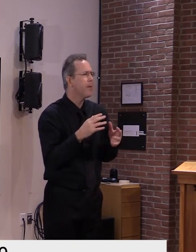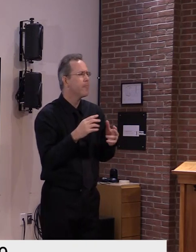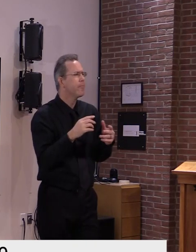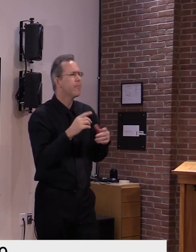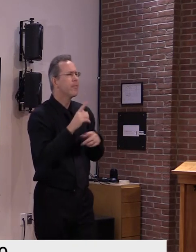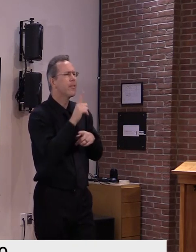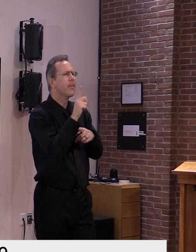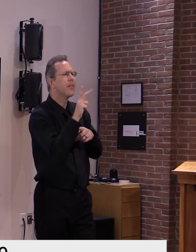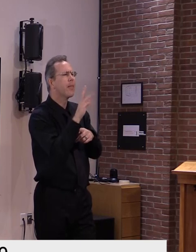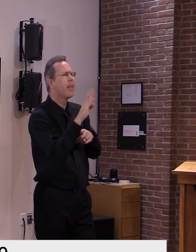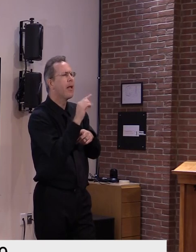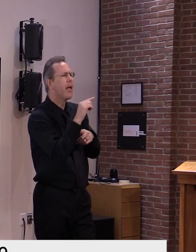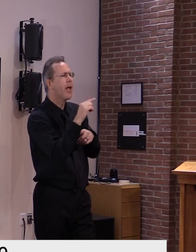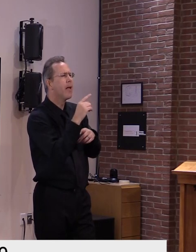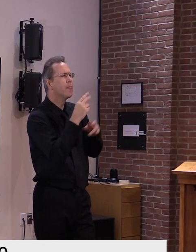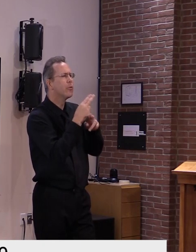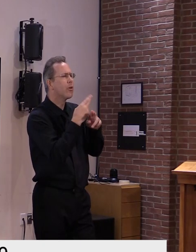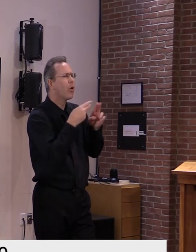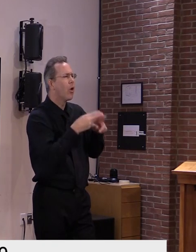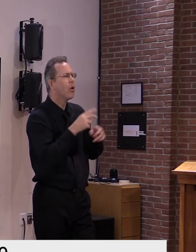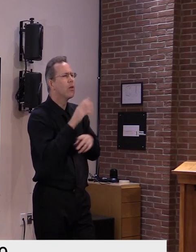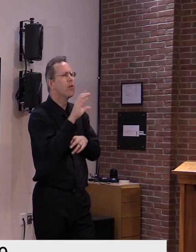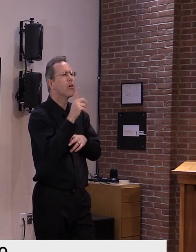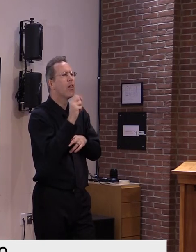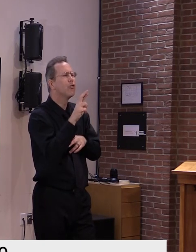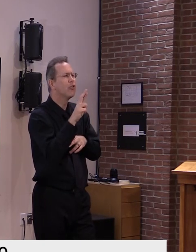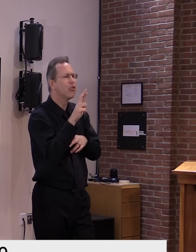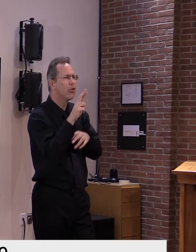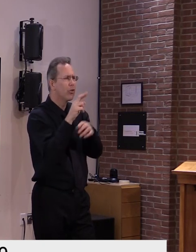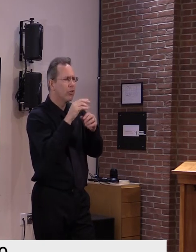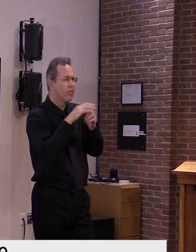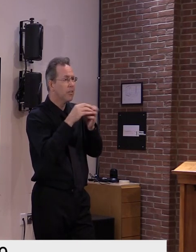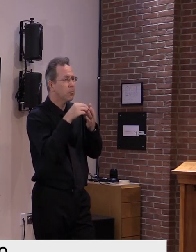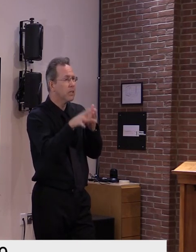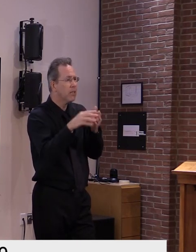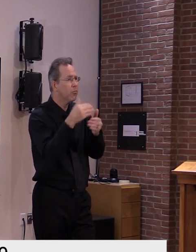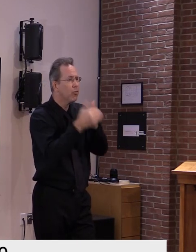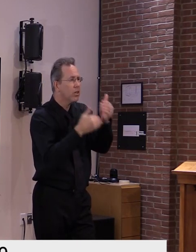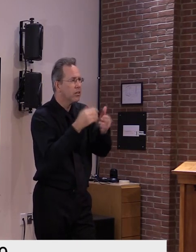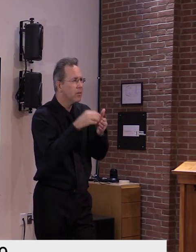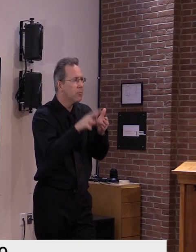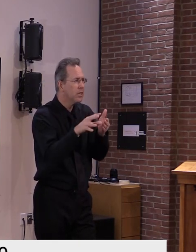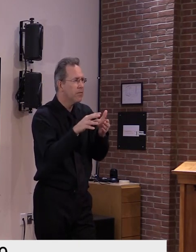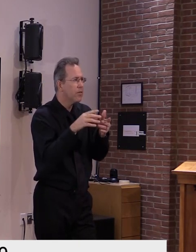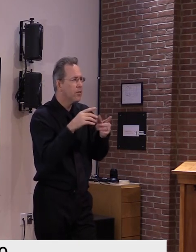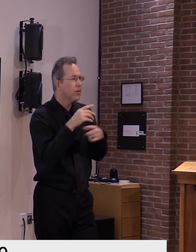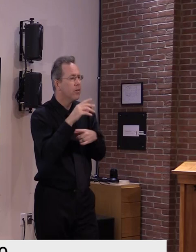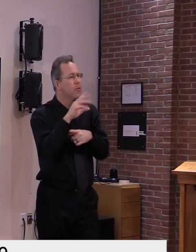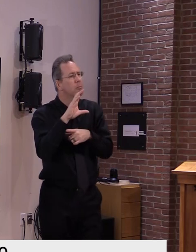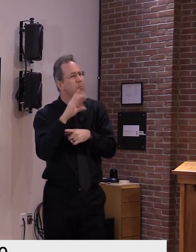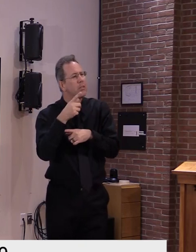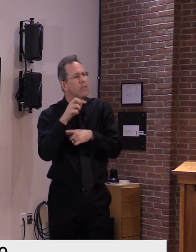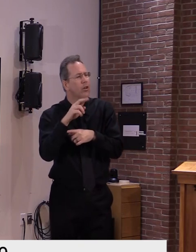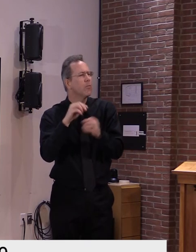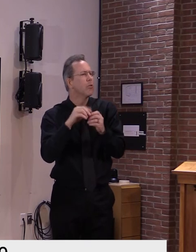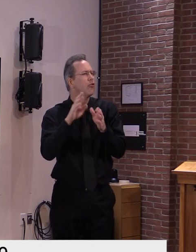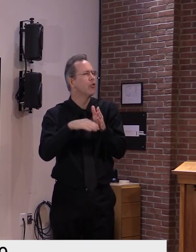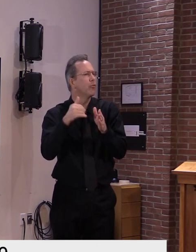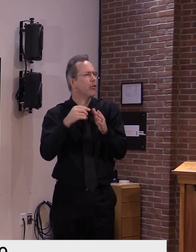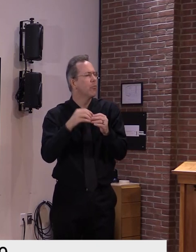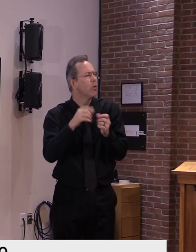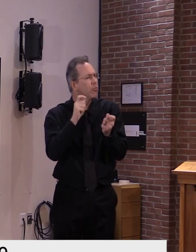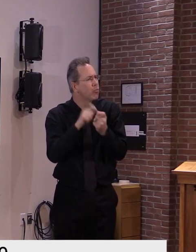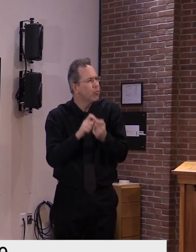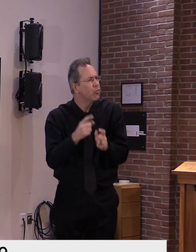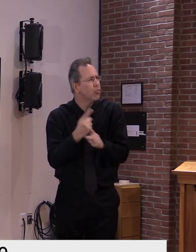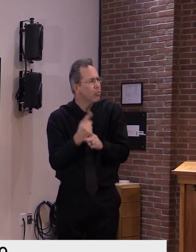process. And that's why we have to use the tests that we have. So until that's resolved, which will be